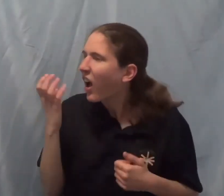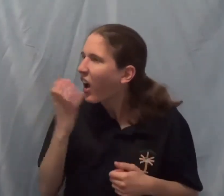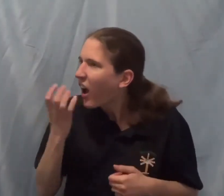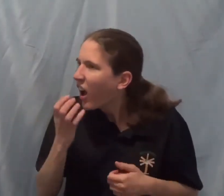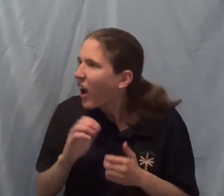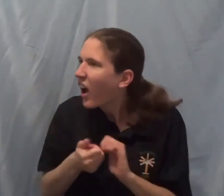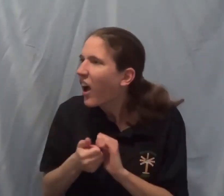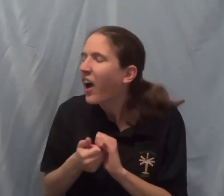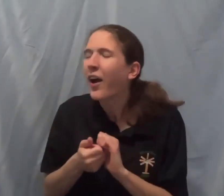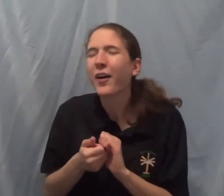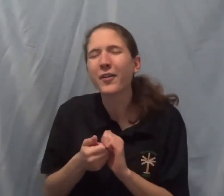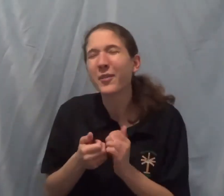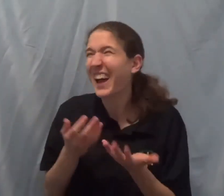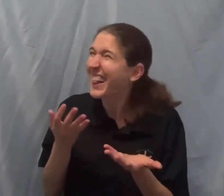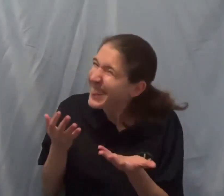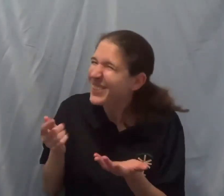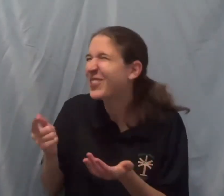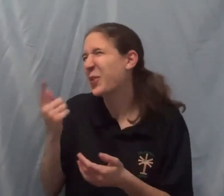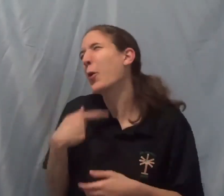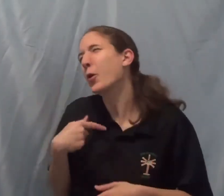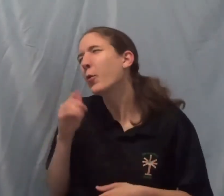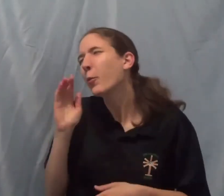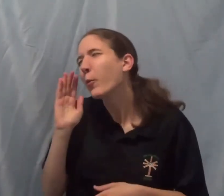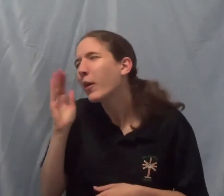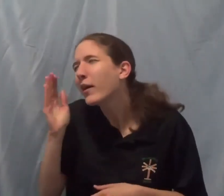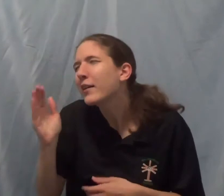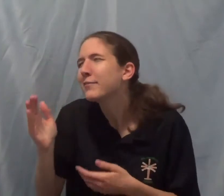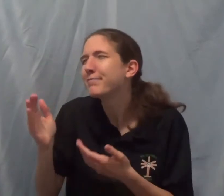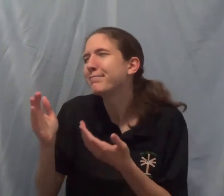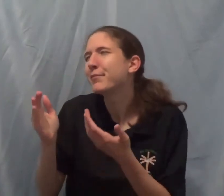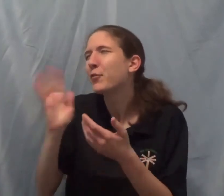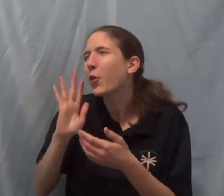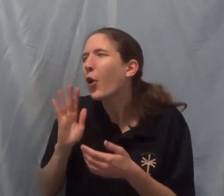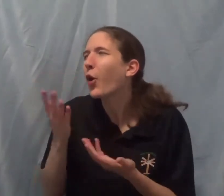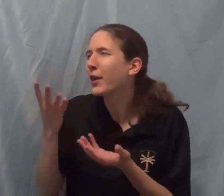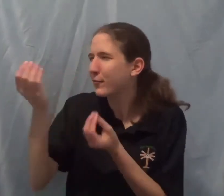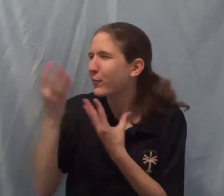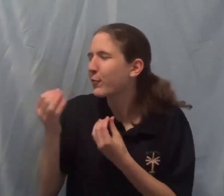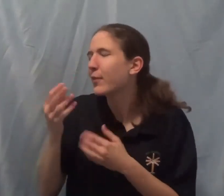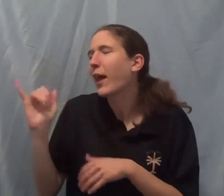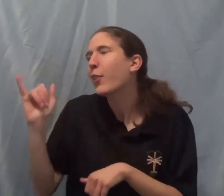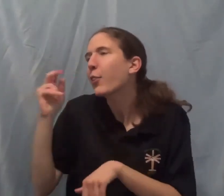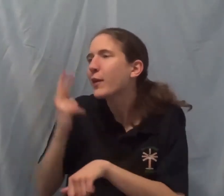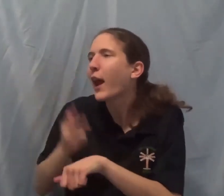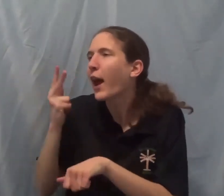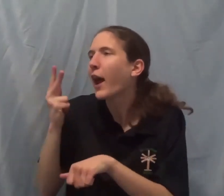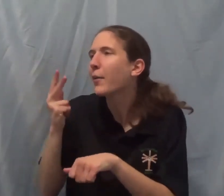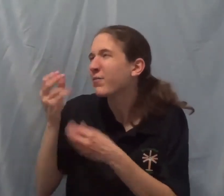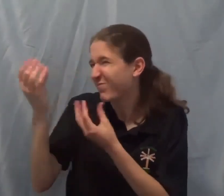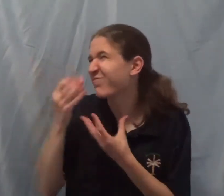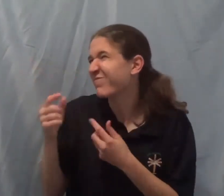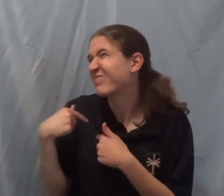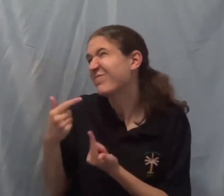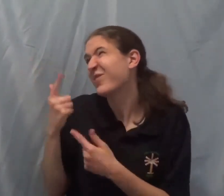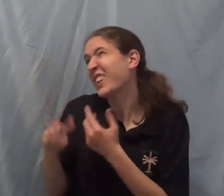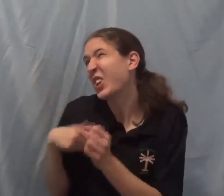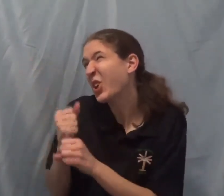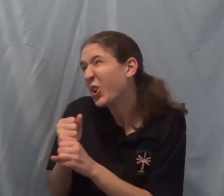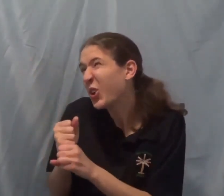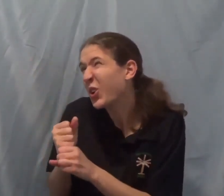about it for the past year. Jesus doesn't say, okay, ladies, let's just chill. It's been a rough week. It's been my roughest week of my life. Or let's catch